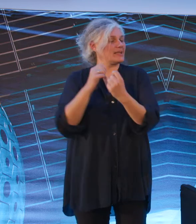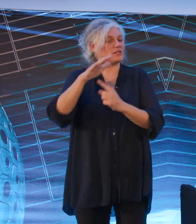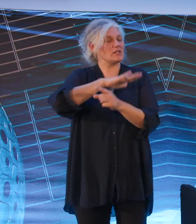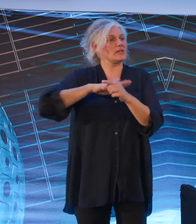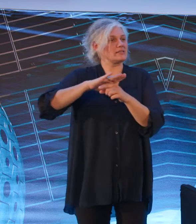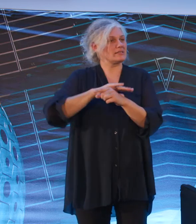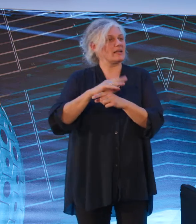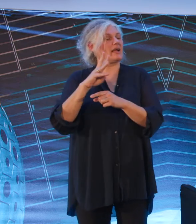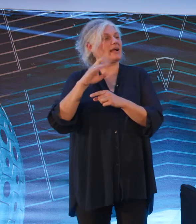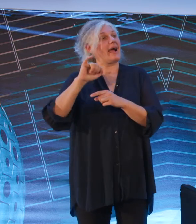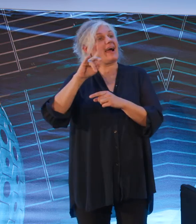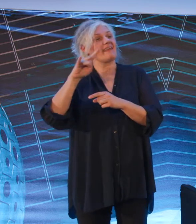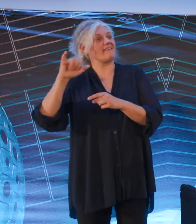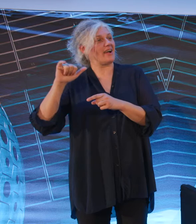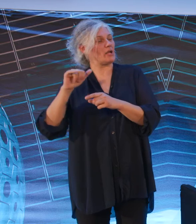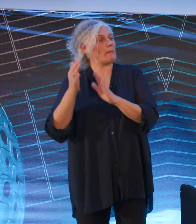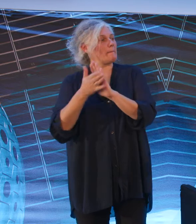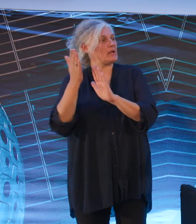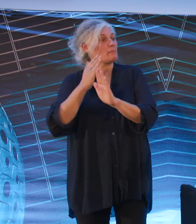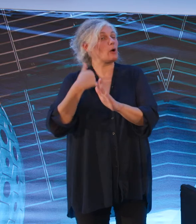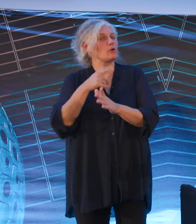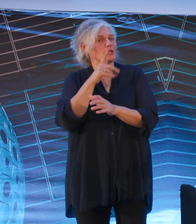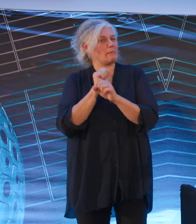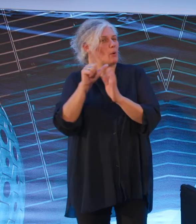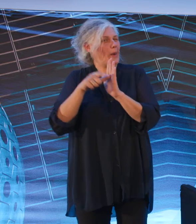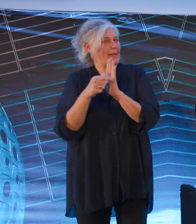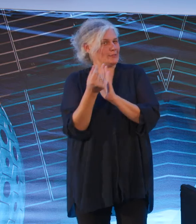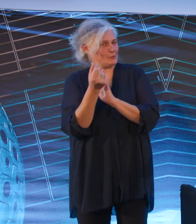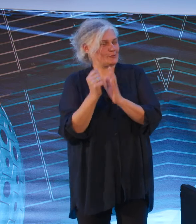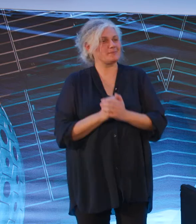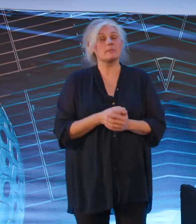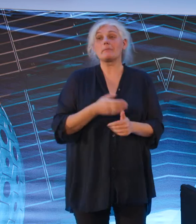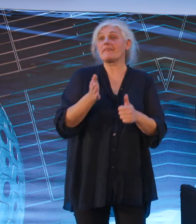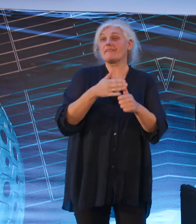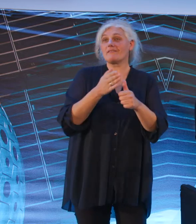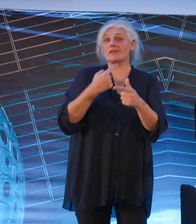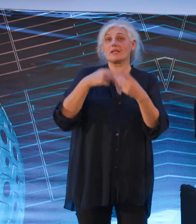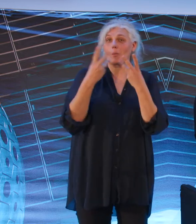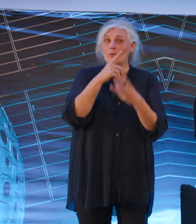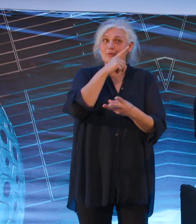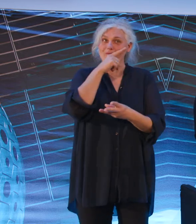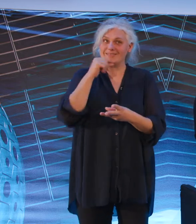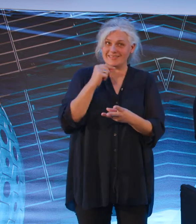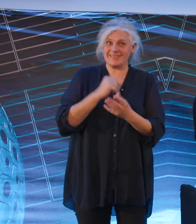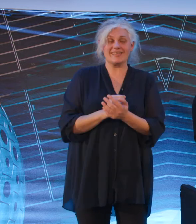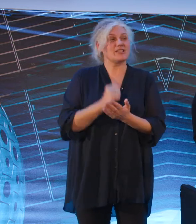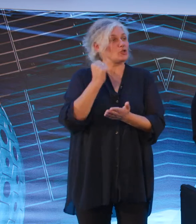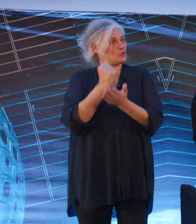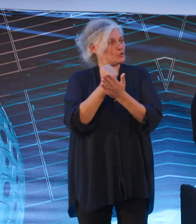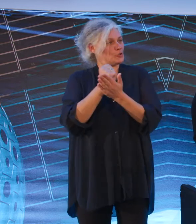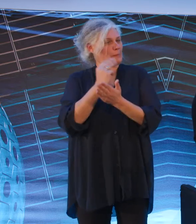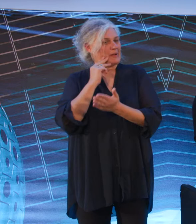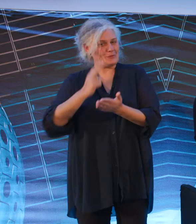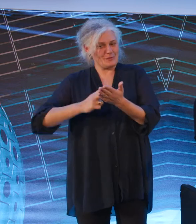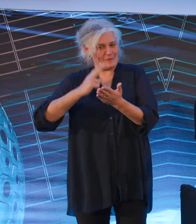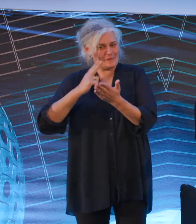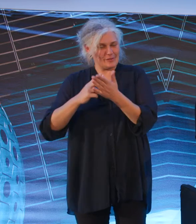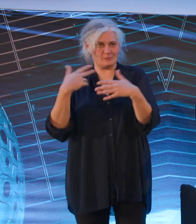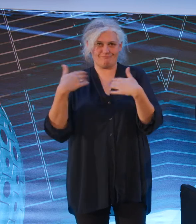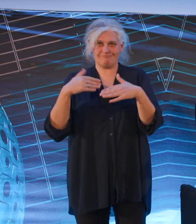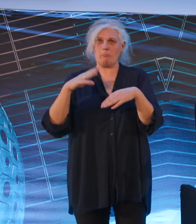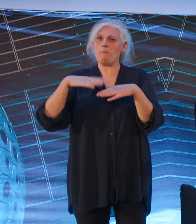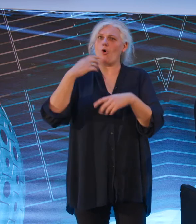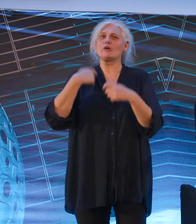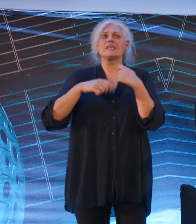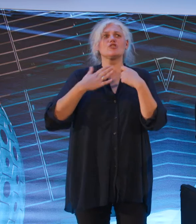Rye building, but we'll come back to that in just a moment. So first and foremost, I want to say, studying at Maynooth University is more